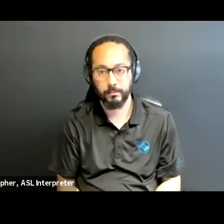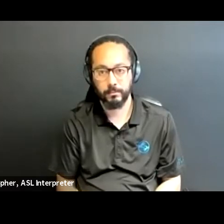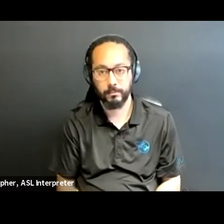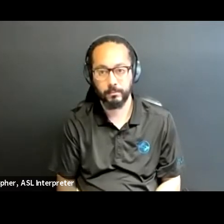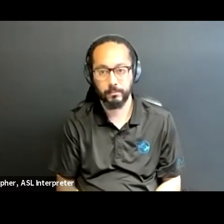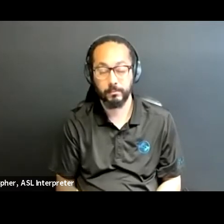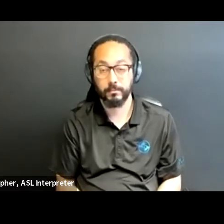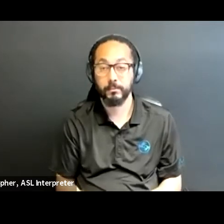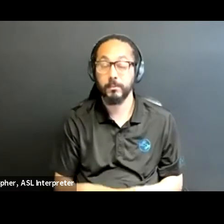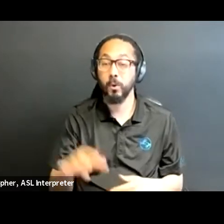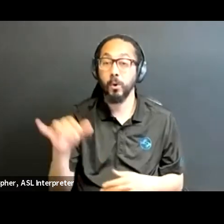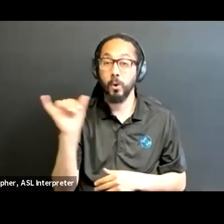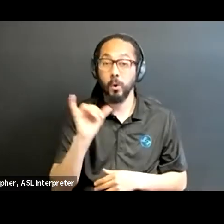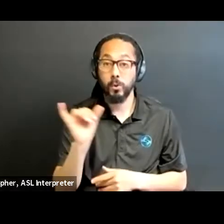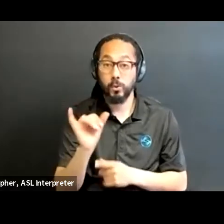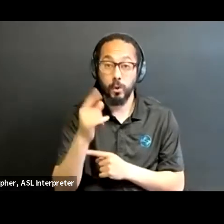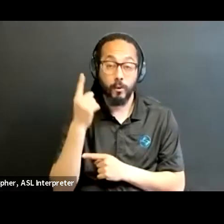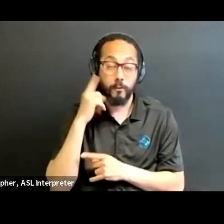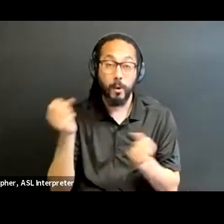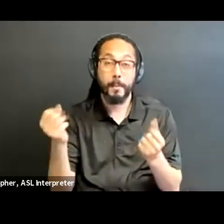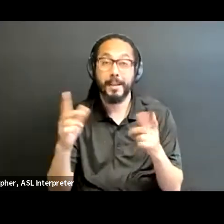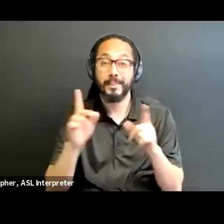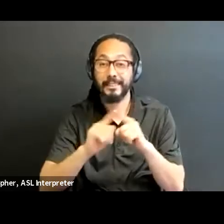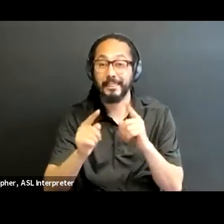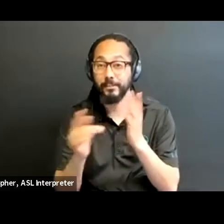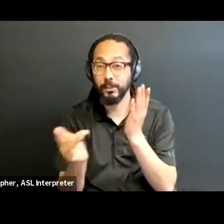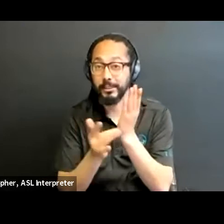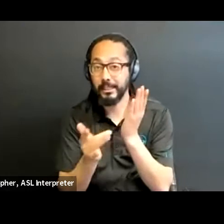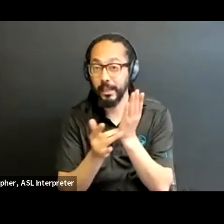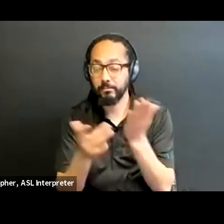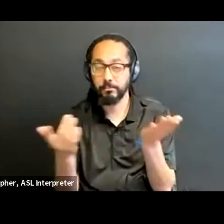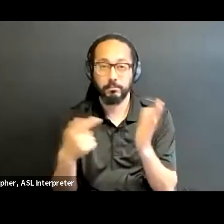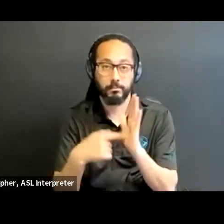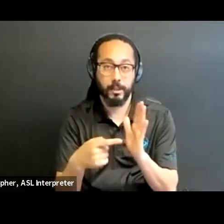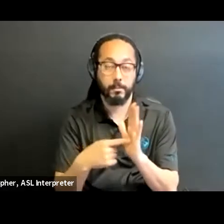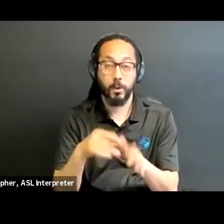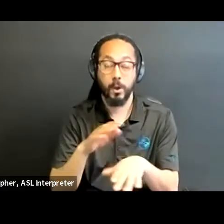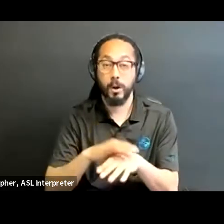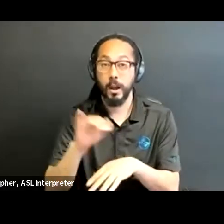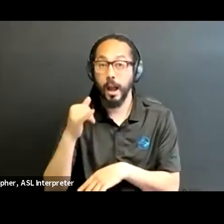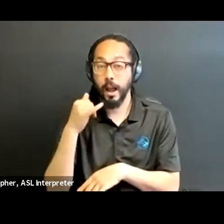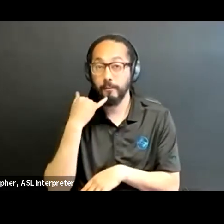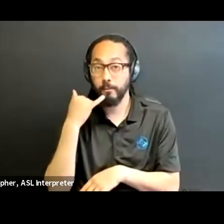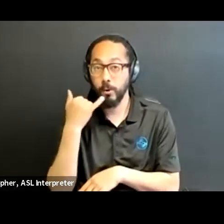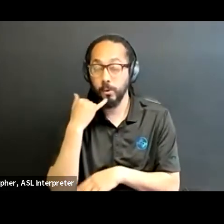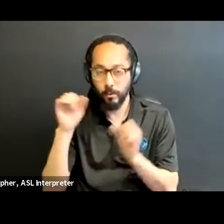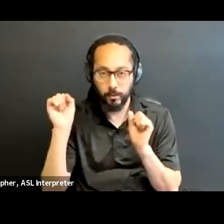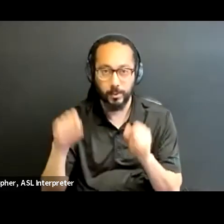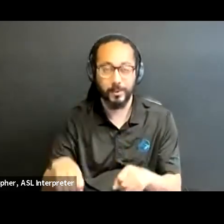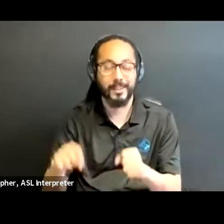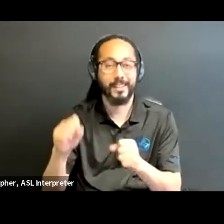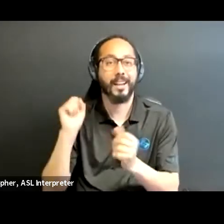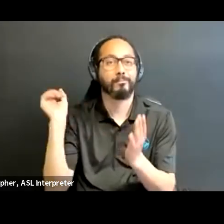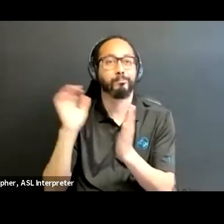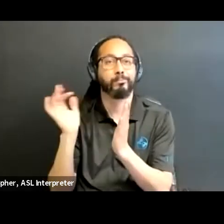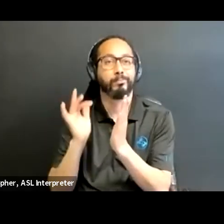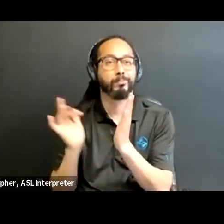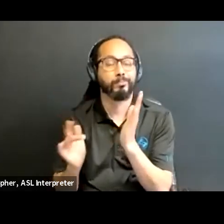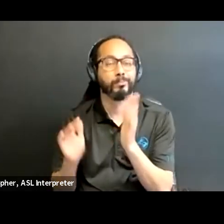is set up to be available on things like an iPhone. So we made sure that it was accessible and doable from something like that